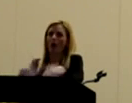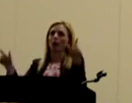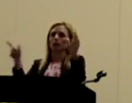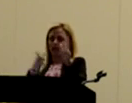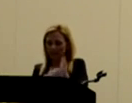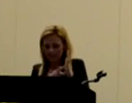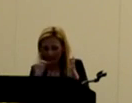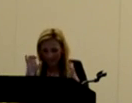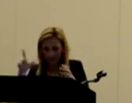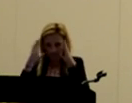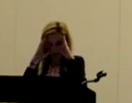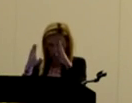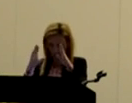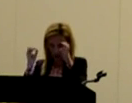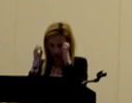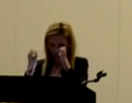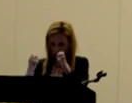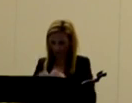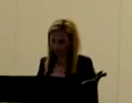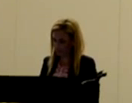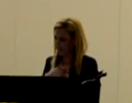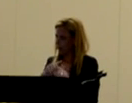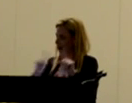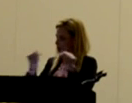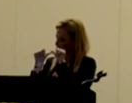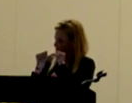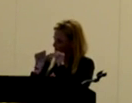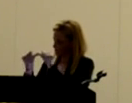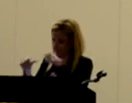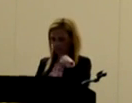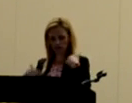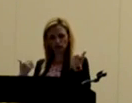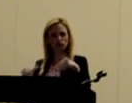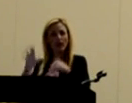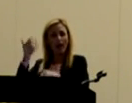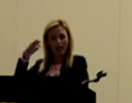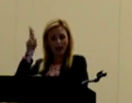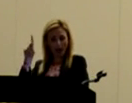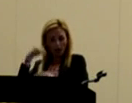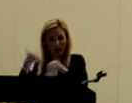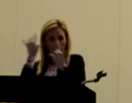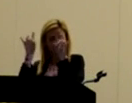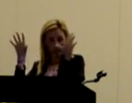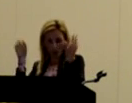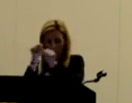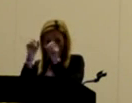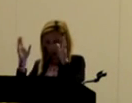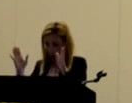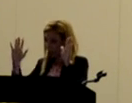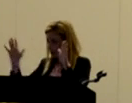required a great deal of effort and concentration, but I was persistent. Like Helen Keller